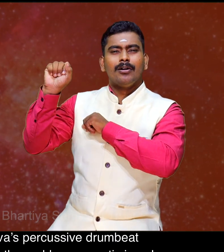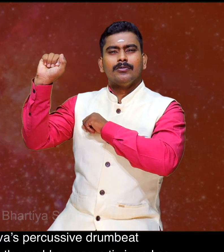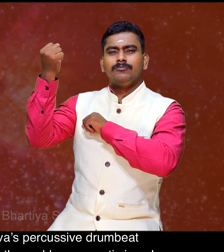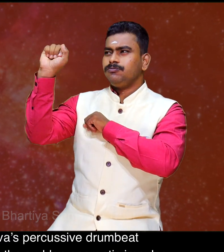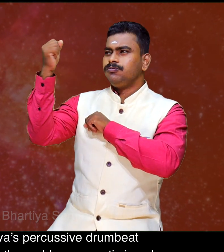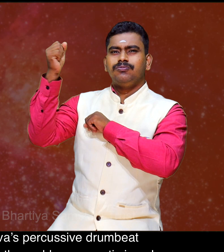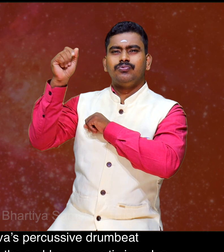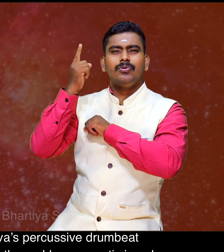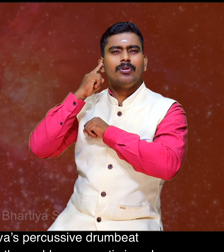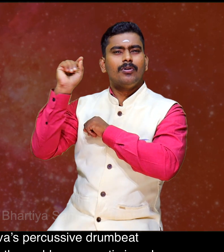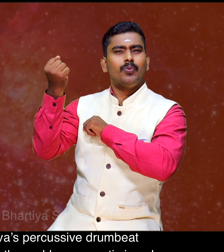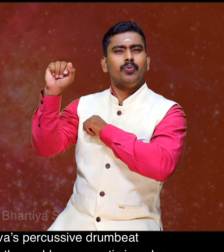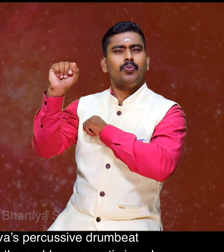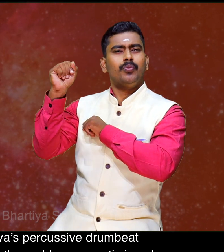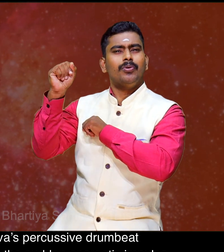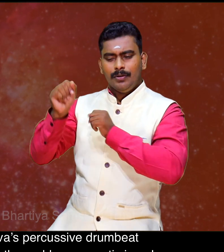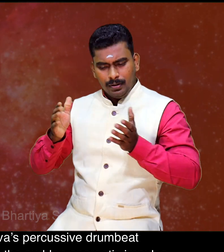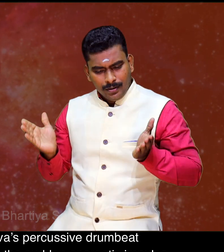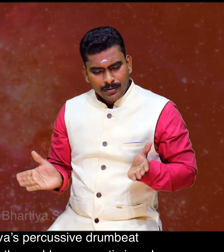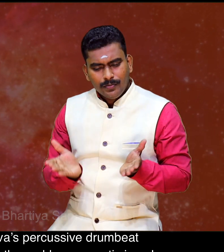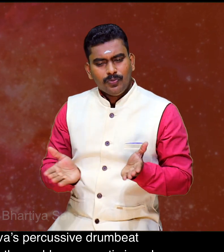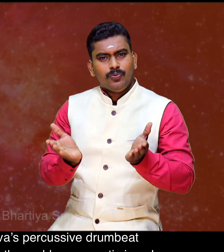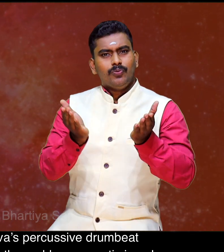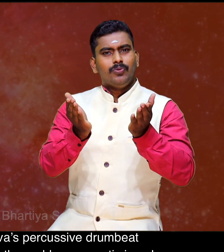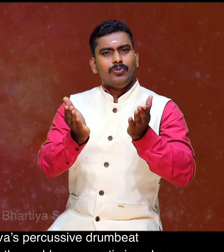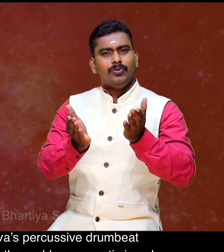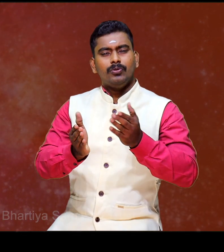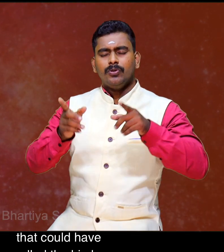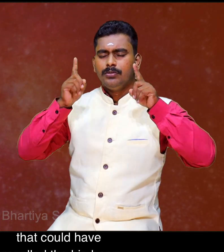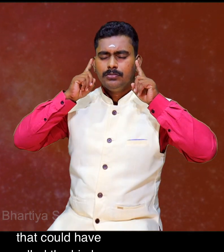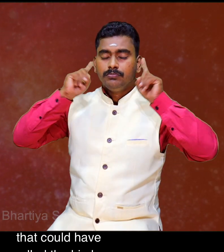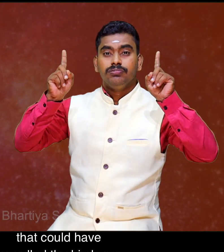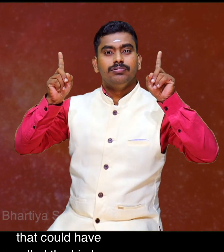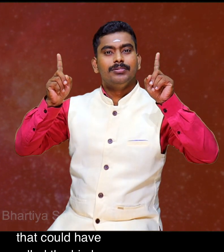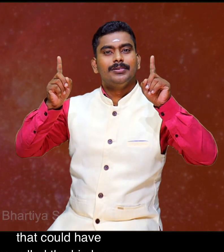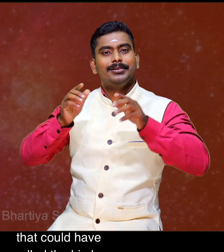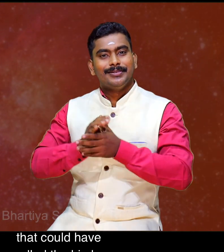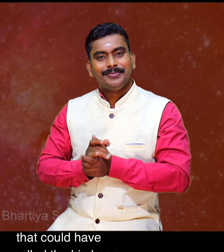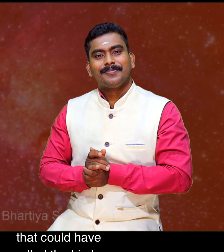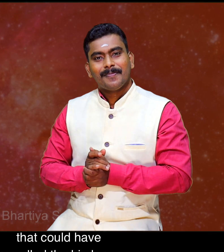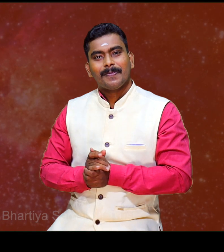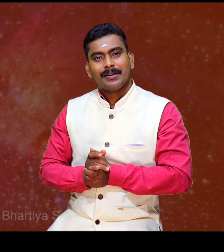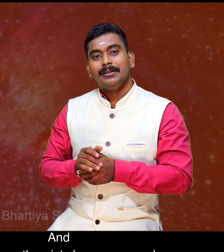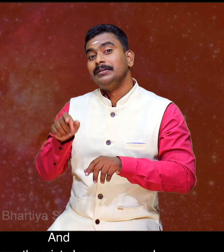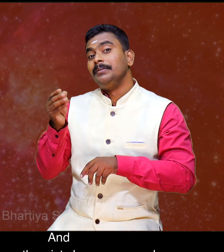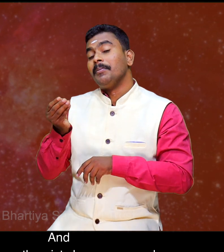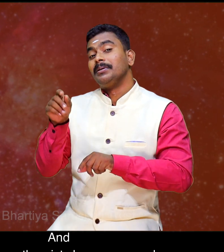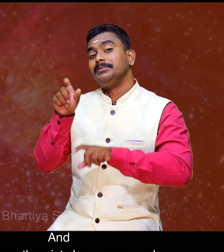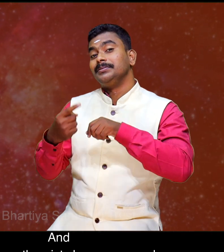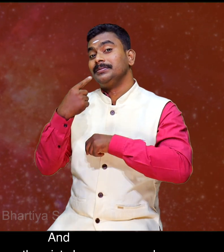drum beat suggests the sudden energetic impulse that could have propelled the Big Bang. And if,